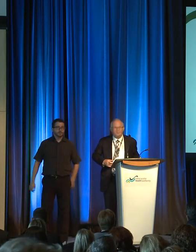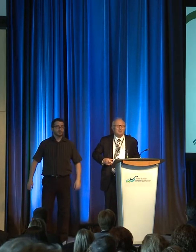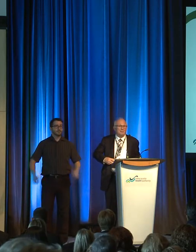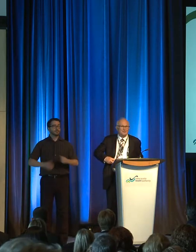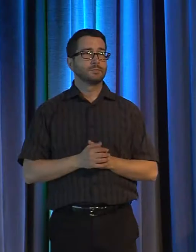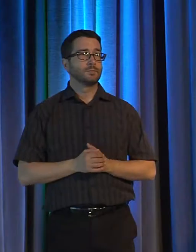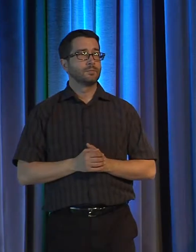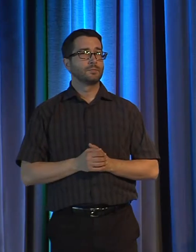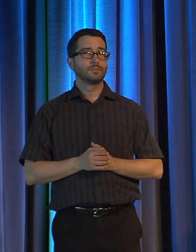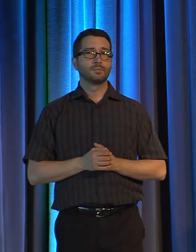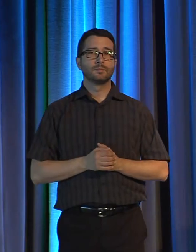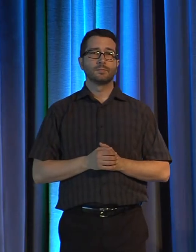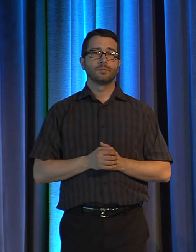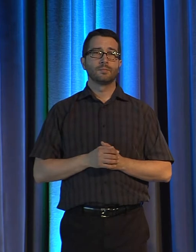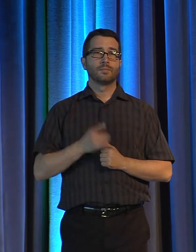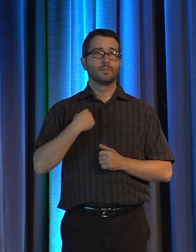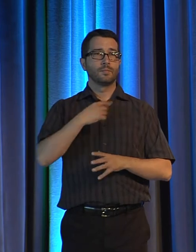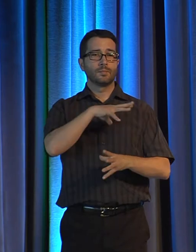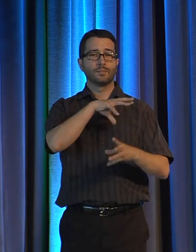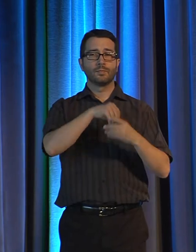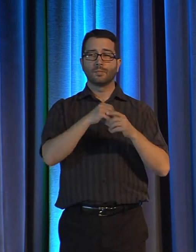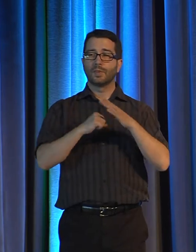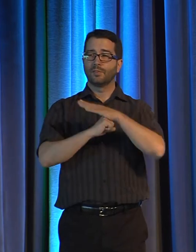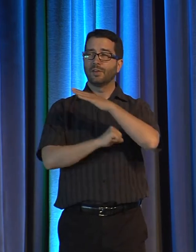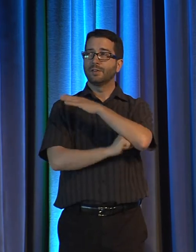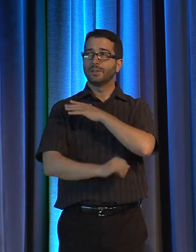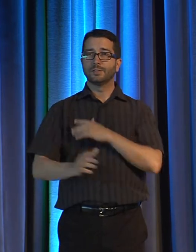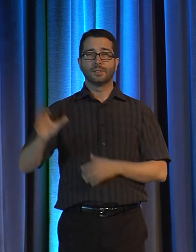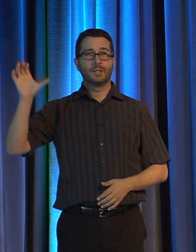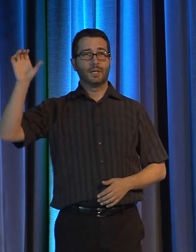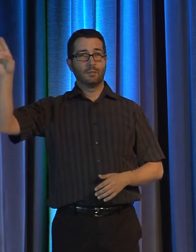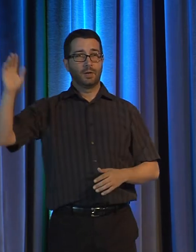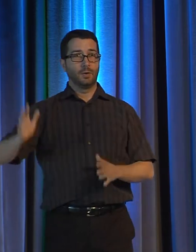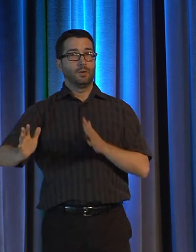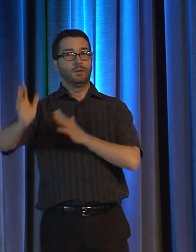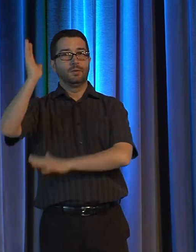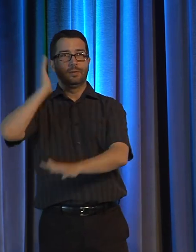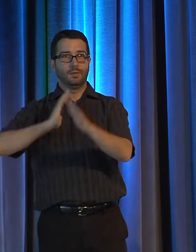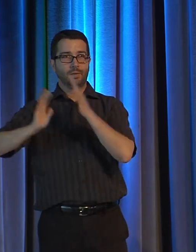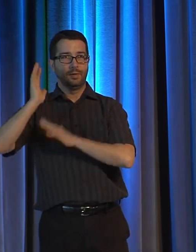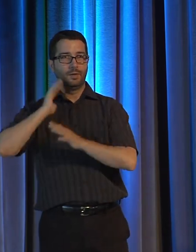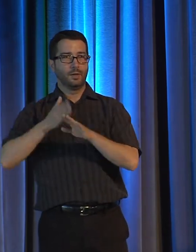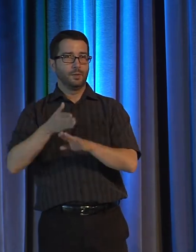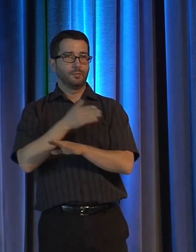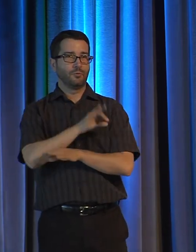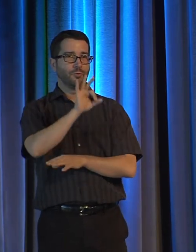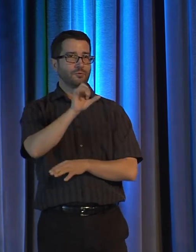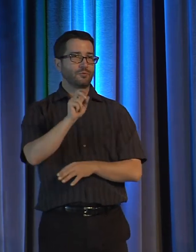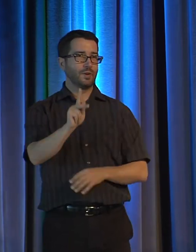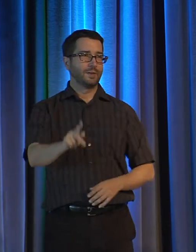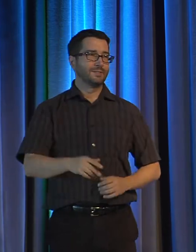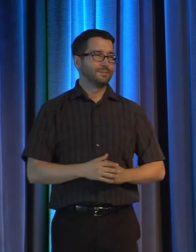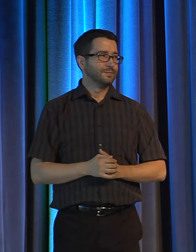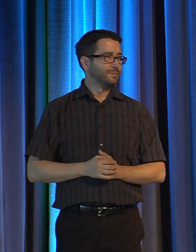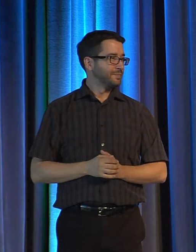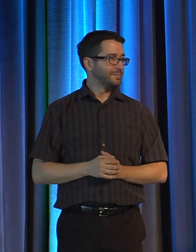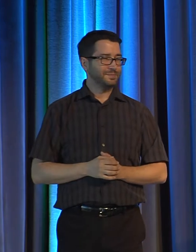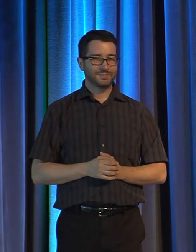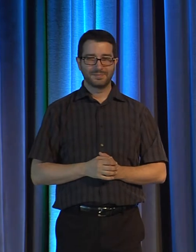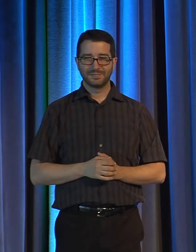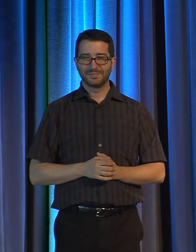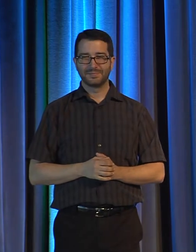I was involved with the foundation in Cape Breton long before Frank came. So, and this, this is our tie.